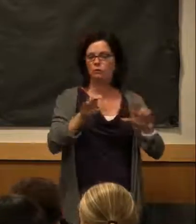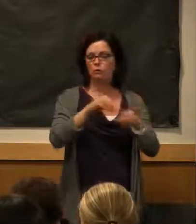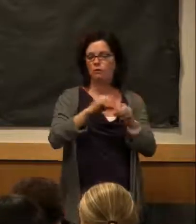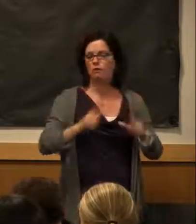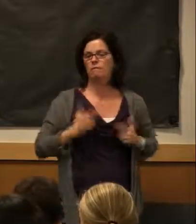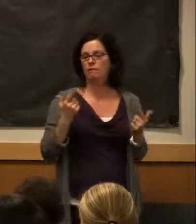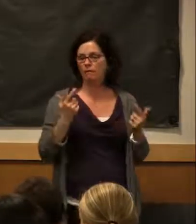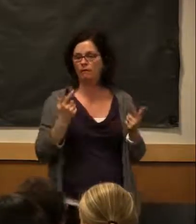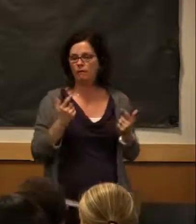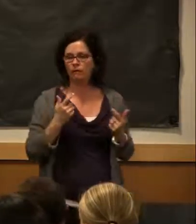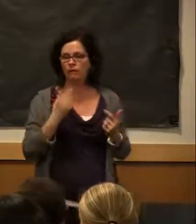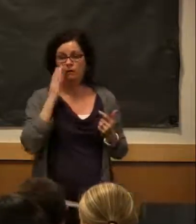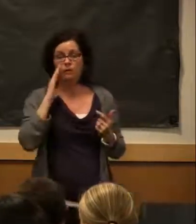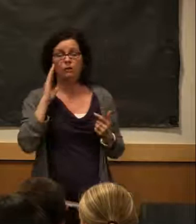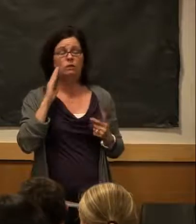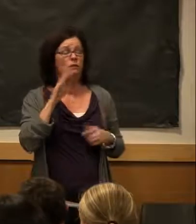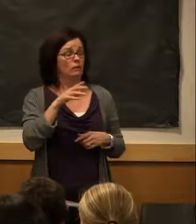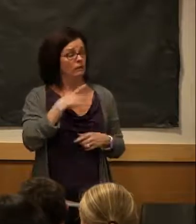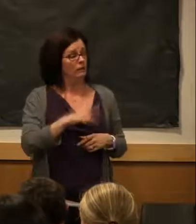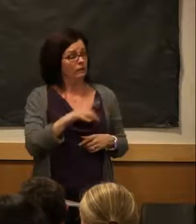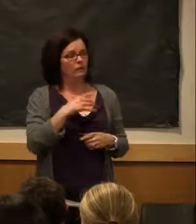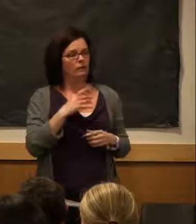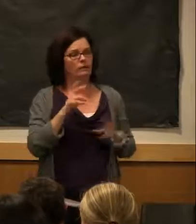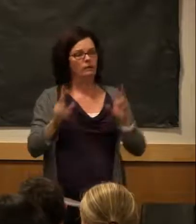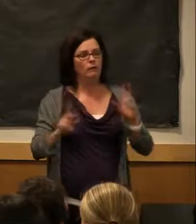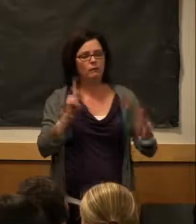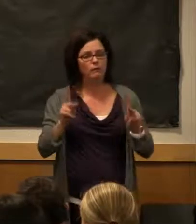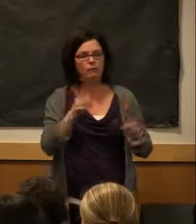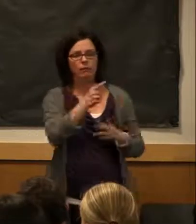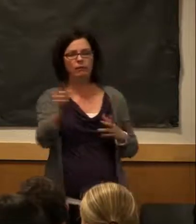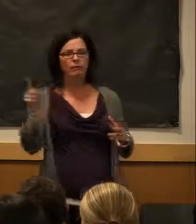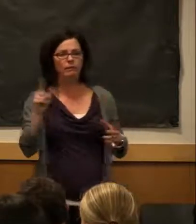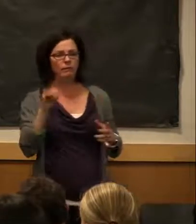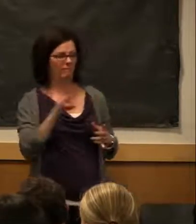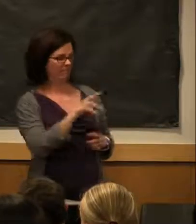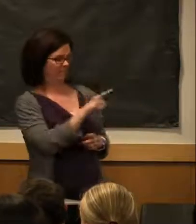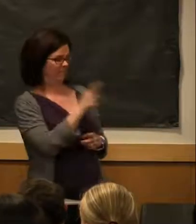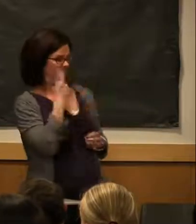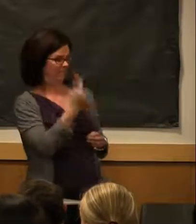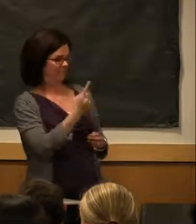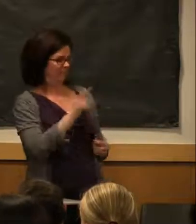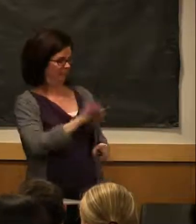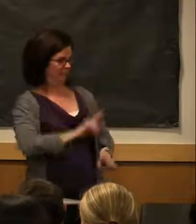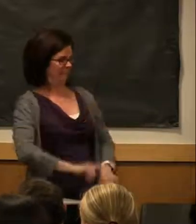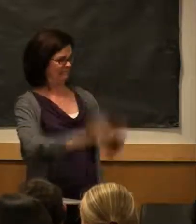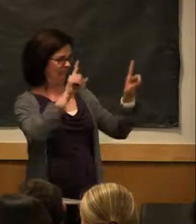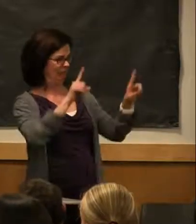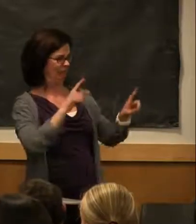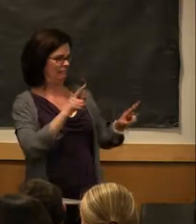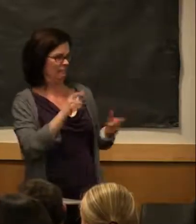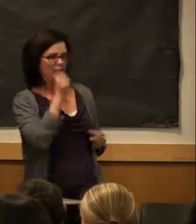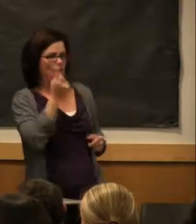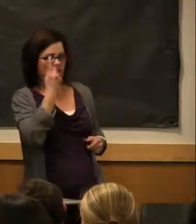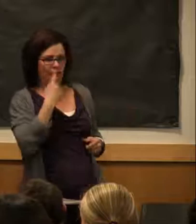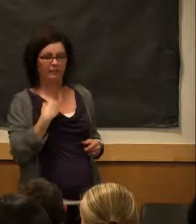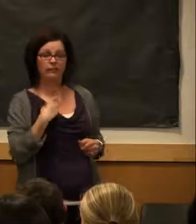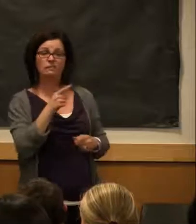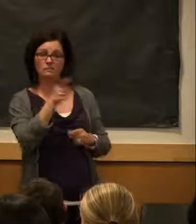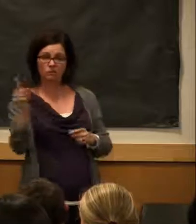People don't understand things that they deem as different. And blindness and deafness they see as